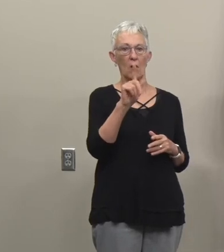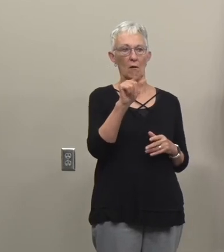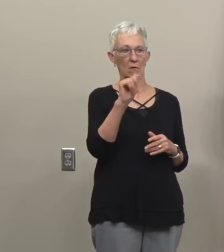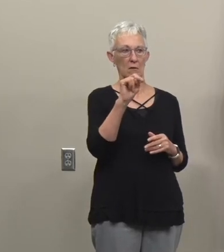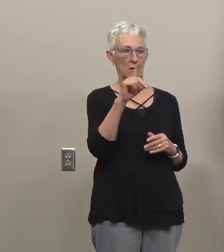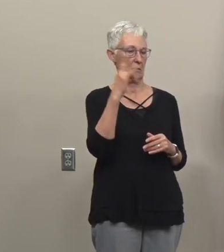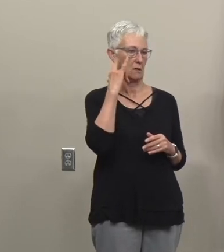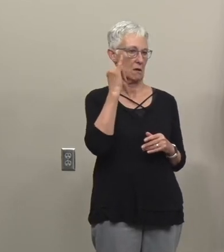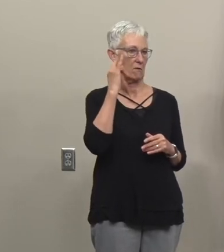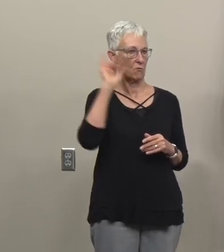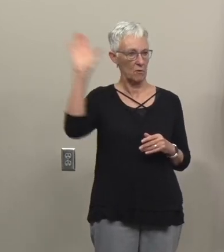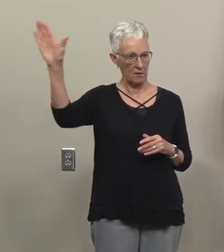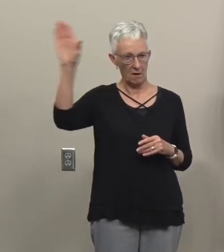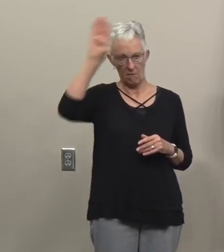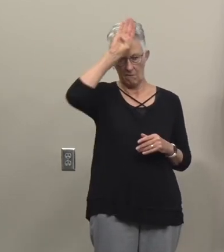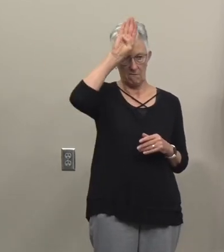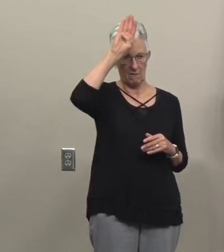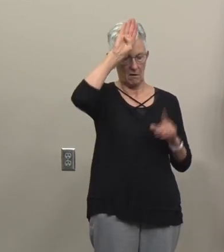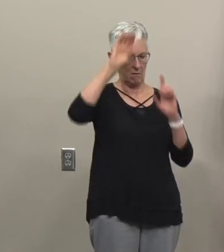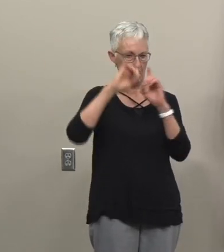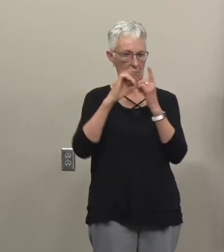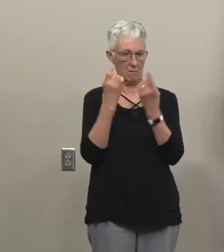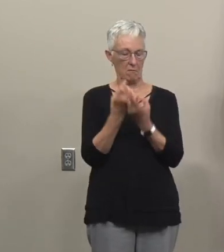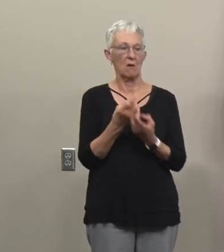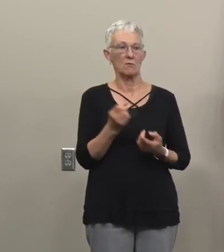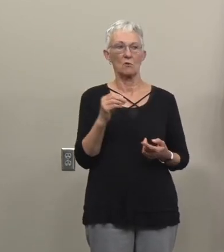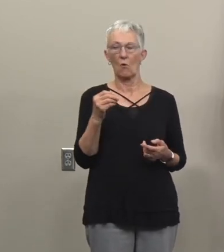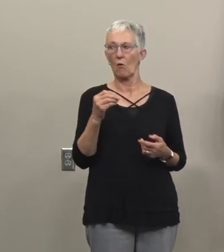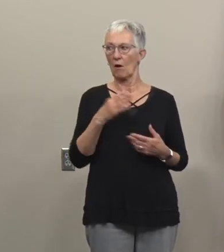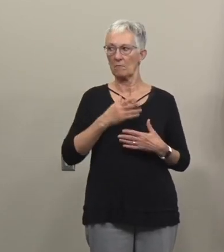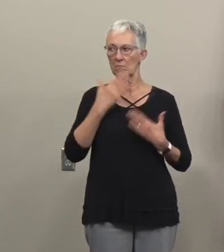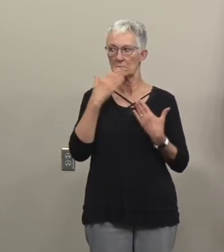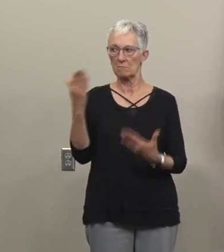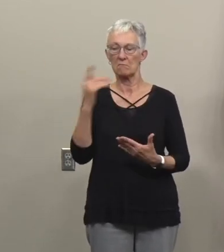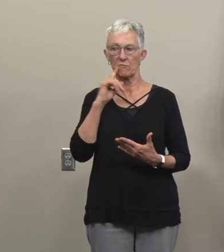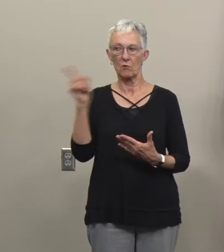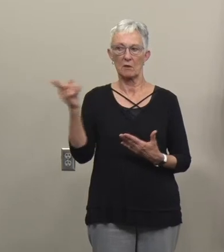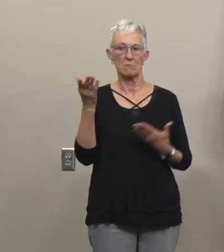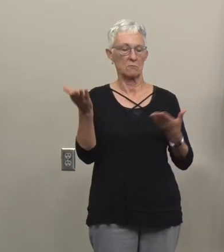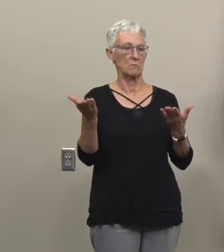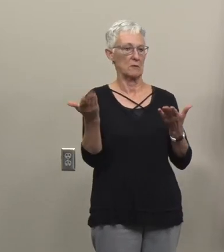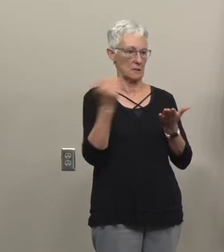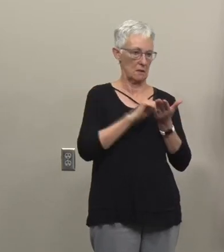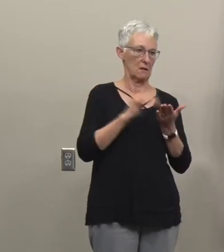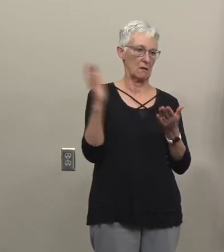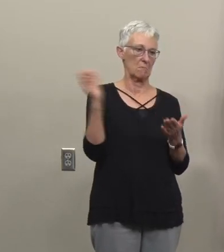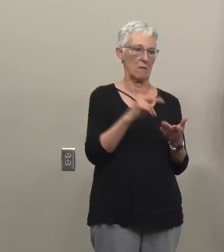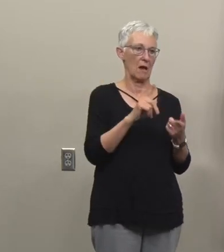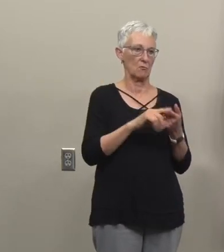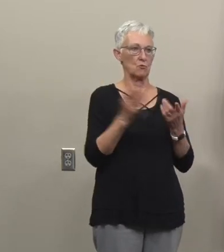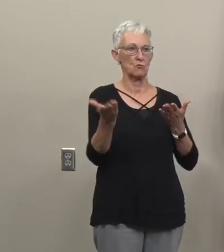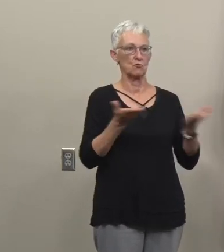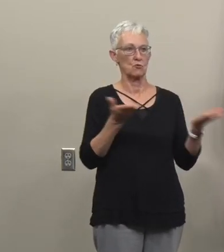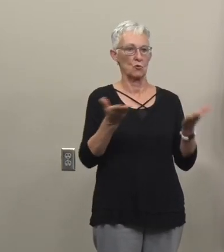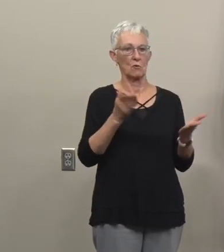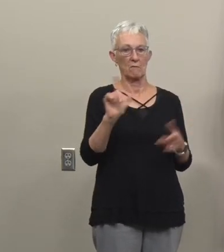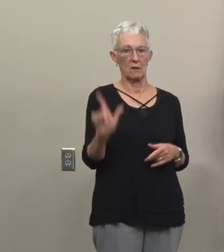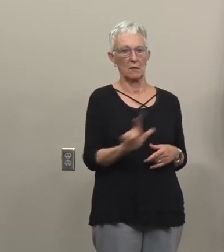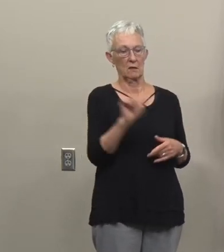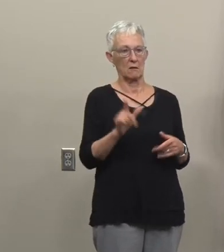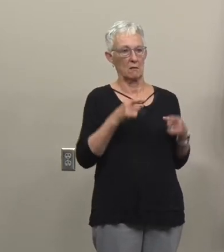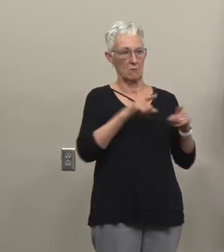his willingness to serve the city of Lincoln while we determine the best way to execute a new search process that allows for greater